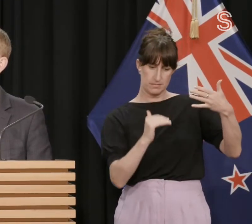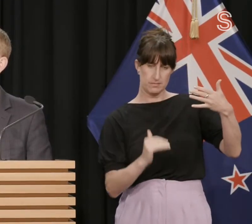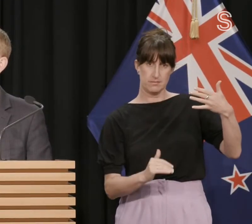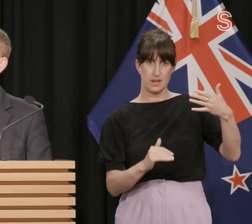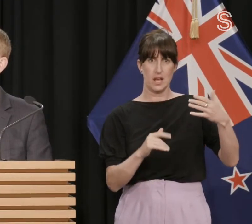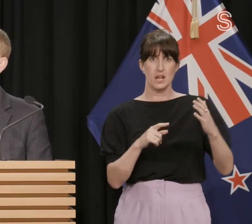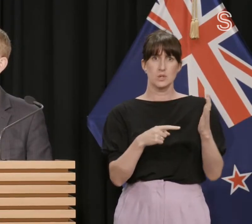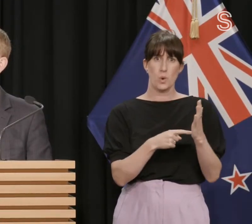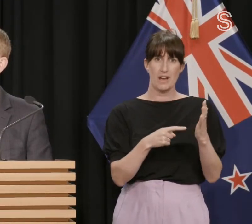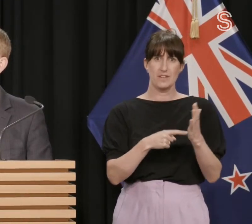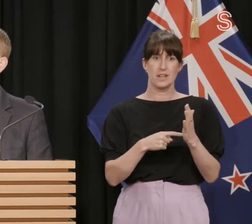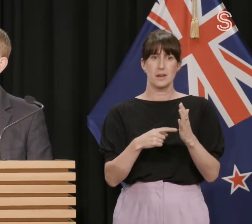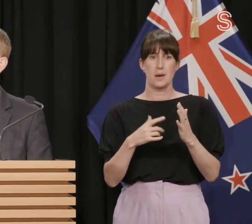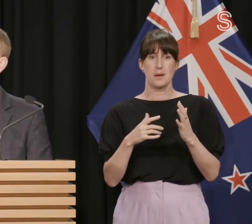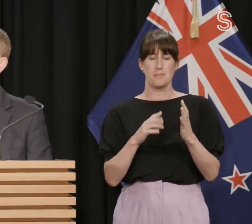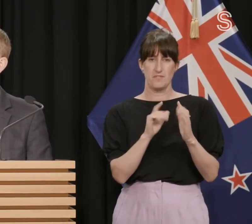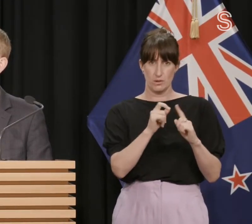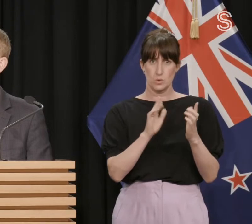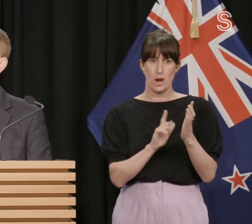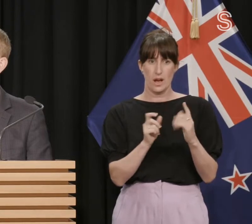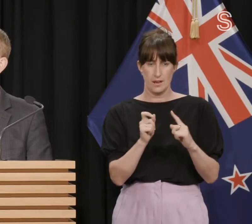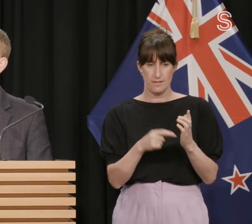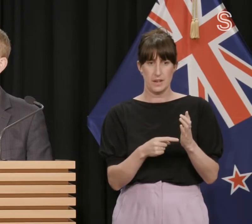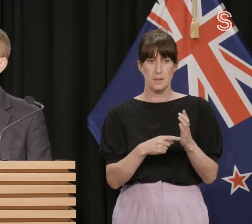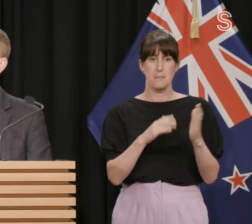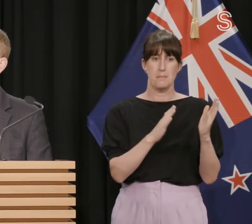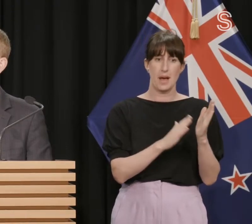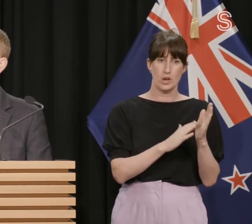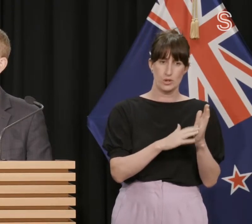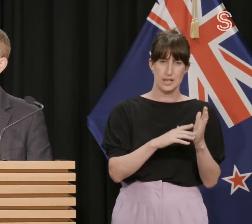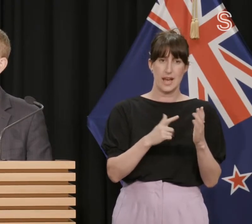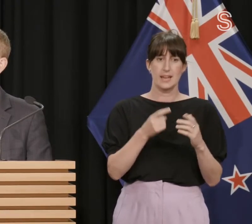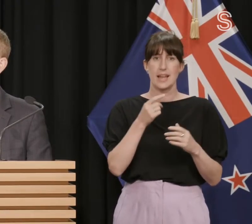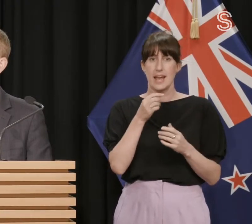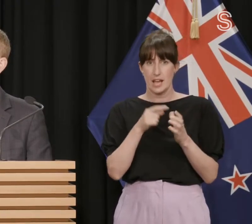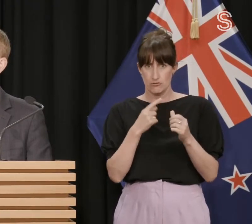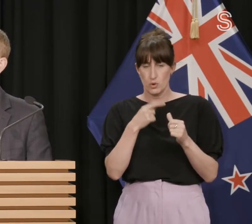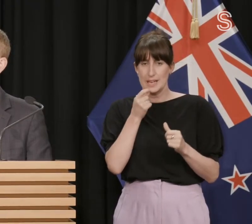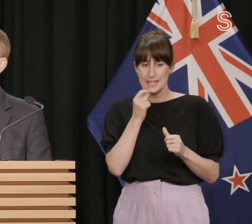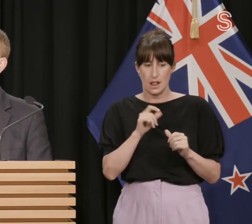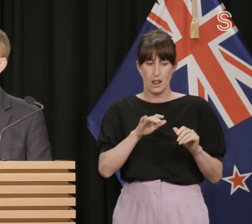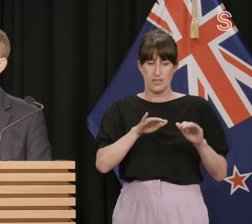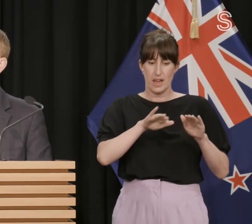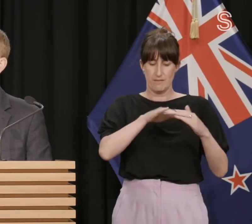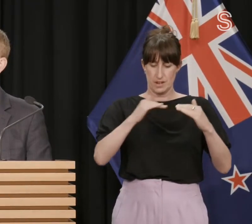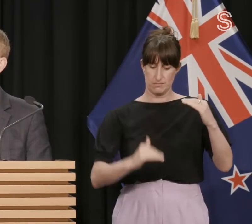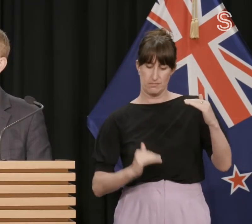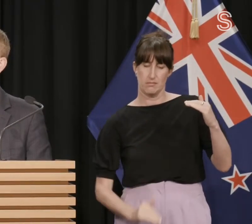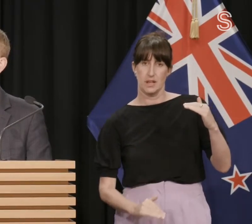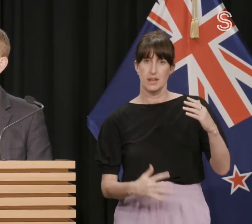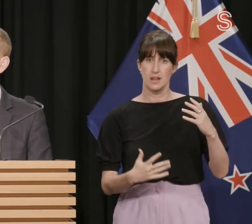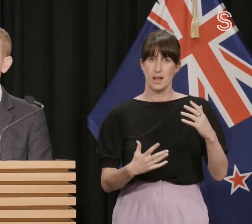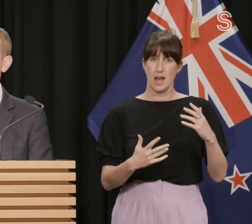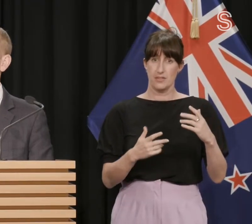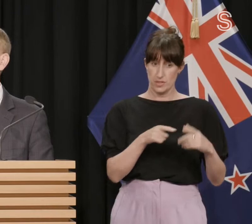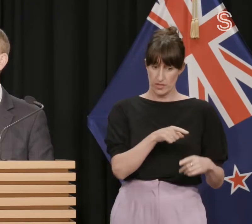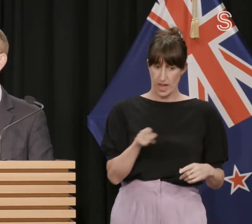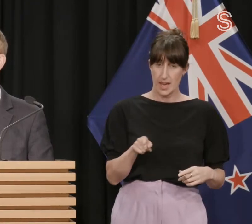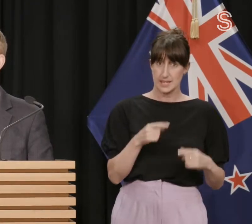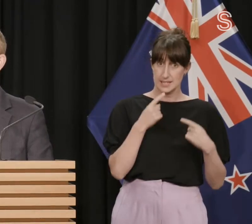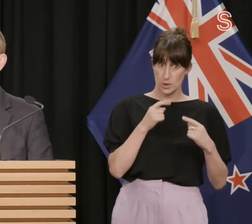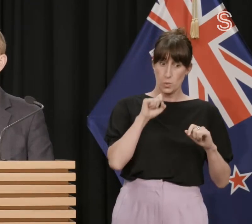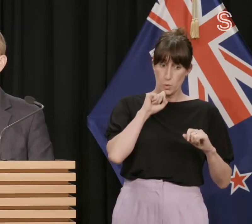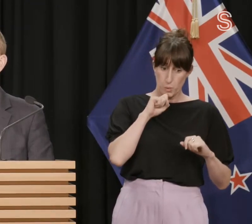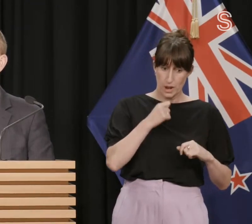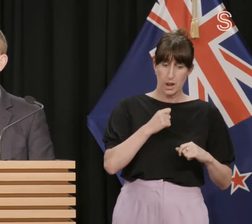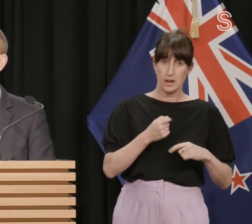Mahuta, Parker and Little. Have they all assured you that they all plan to stand again at the election? None have indicated